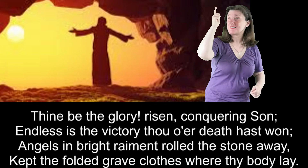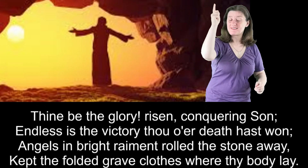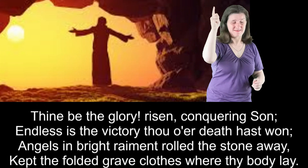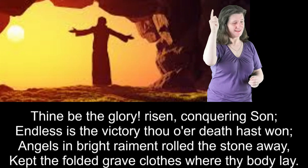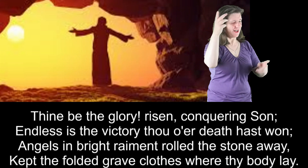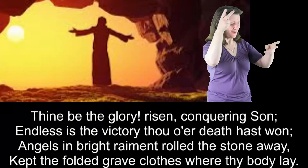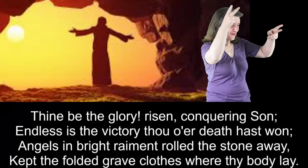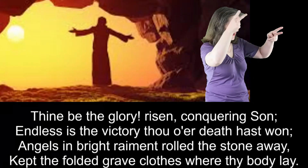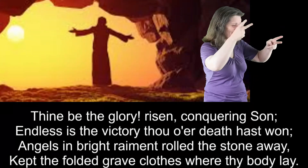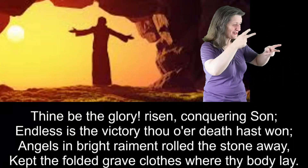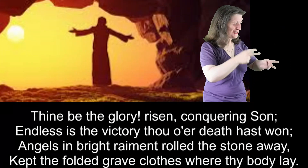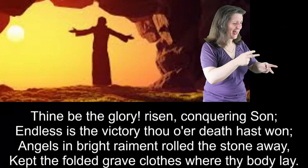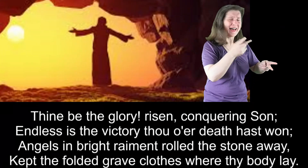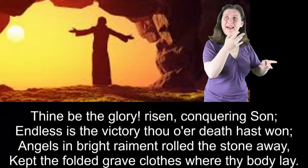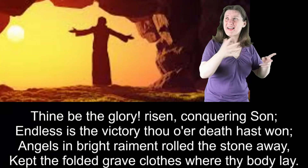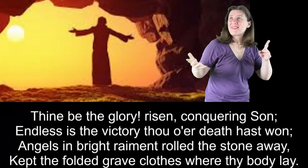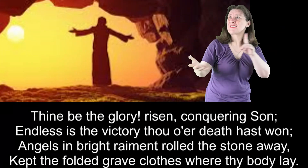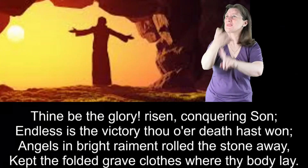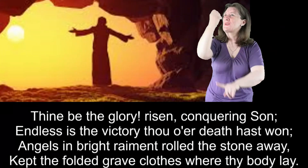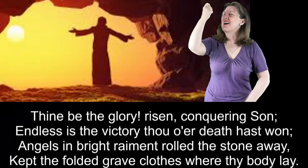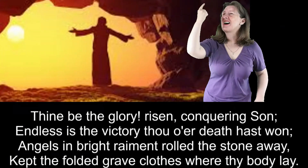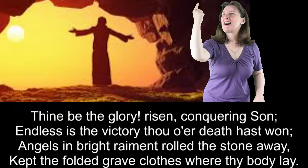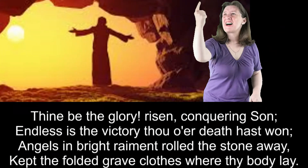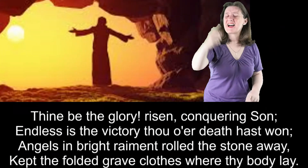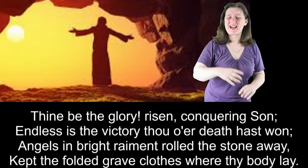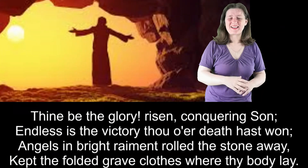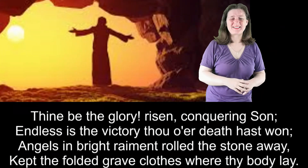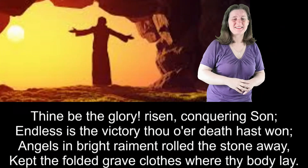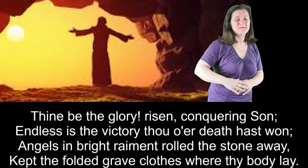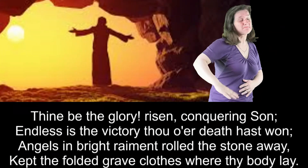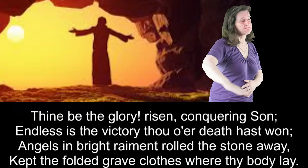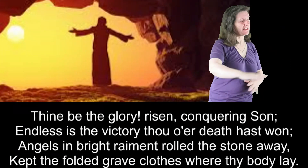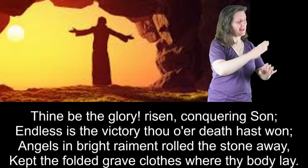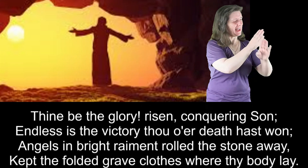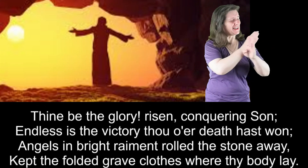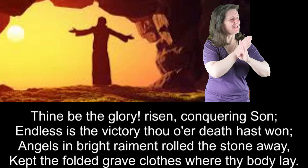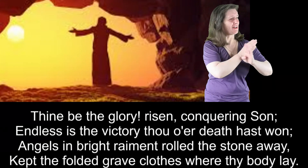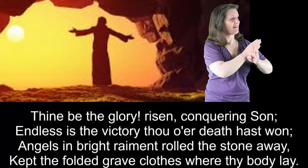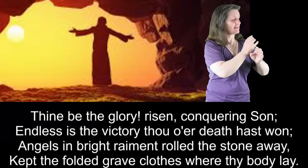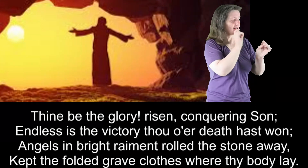Thank you.